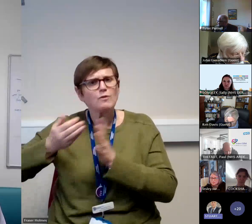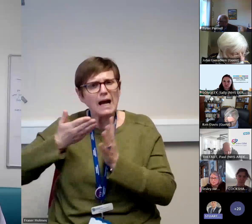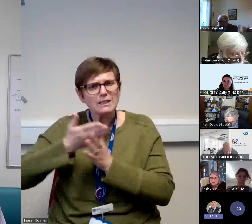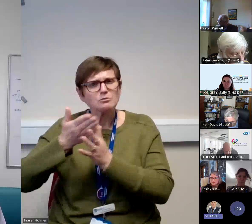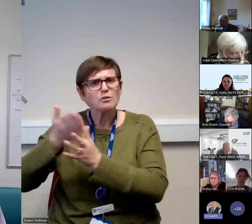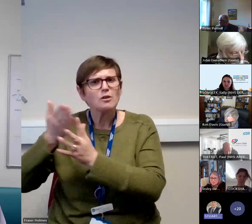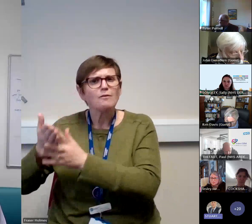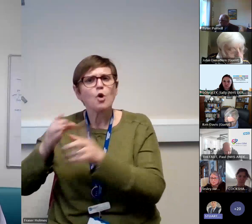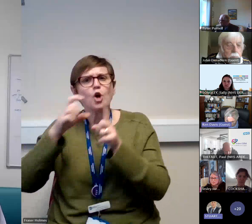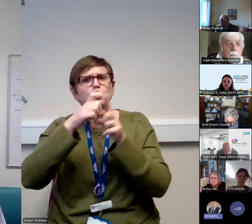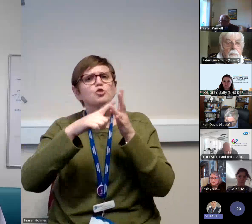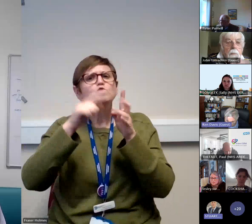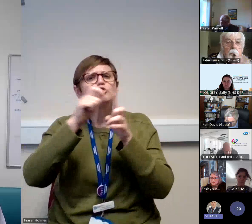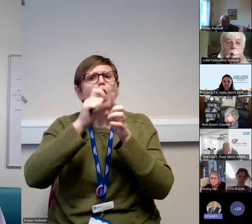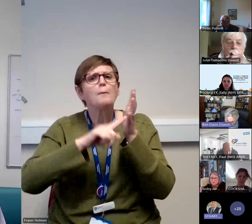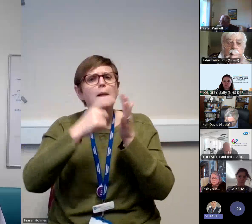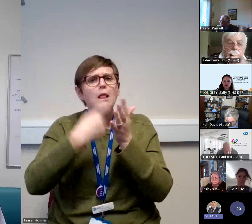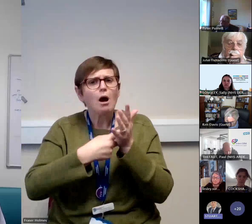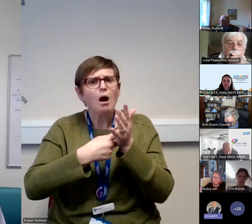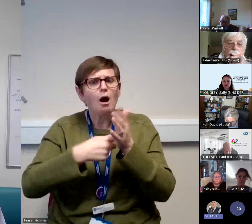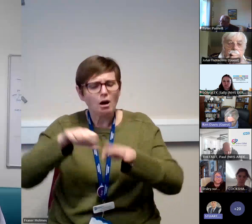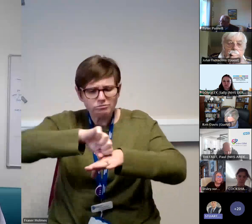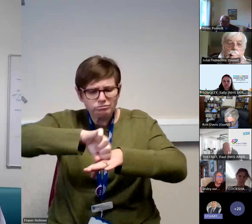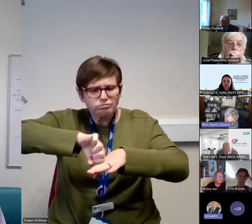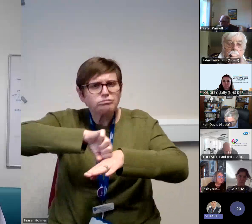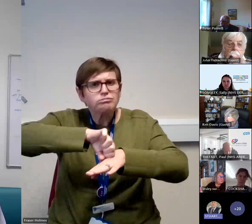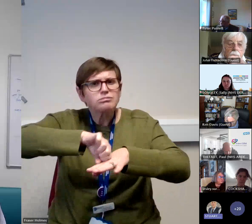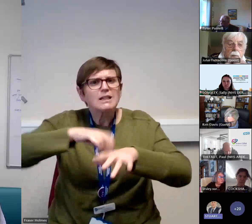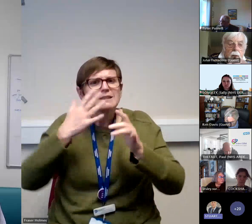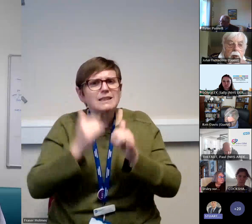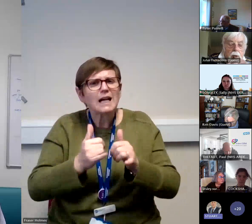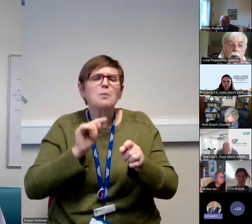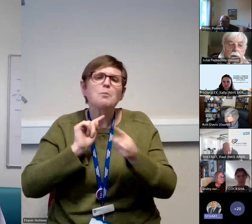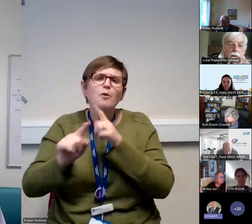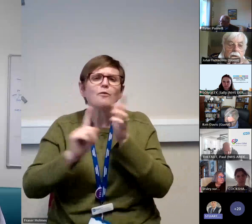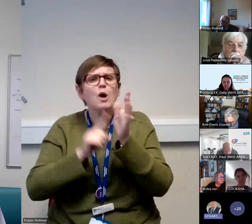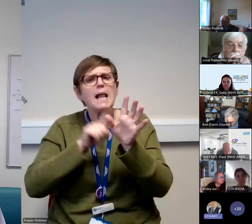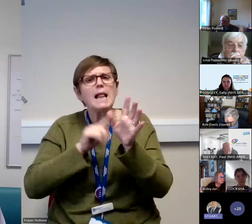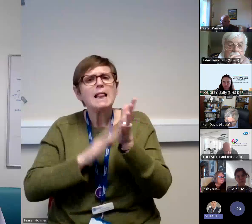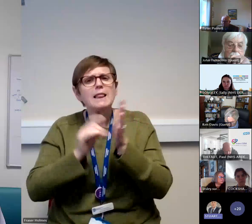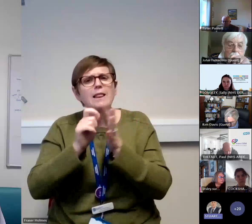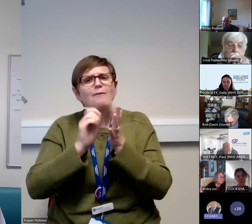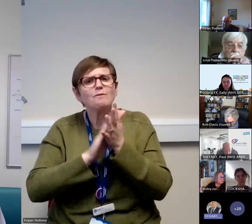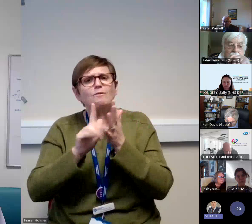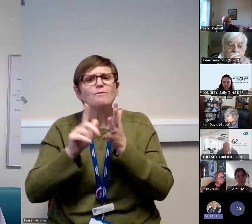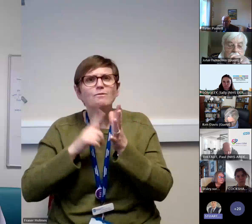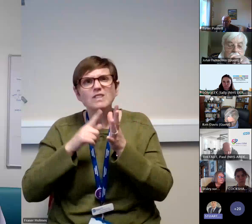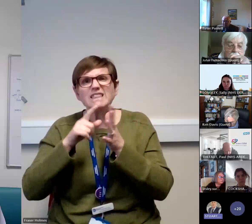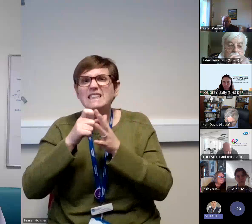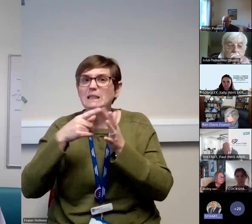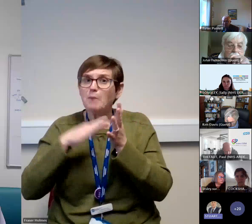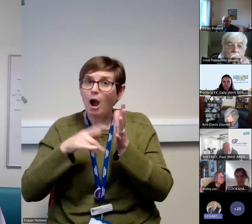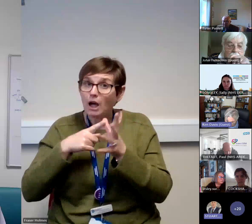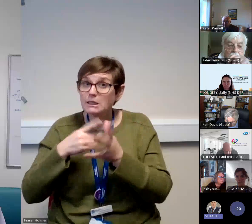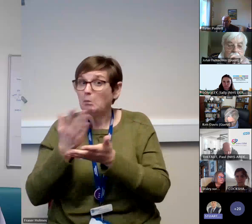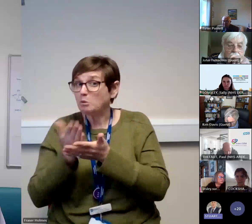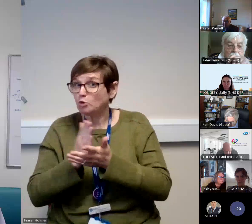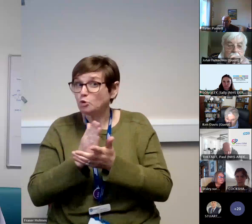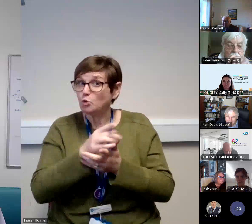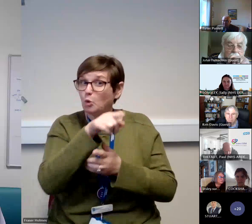Doppler testing, primarily for lymphedema, and wonder if it could be something that the CDC would be able to